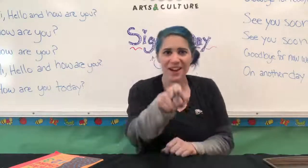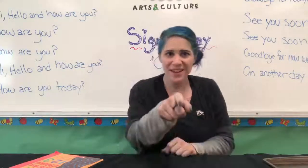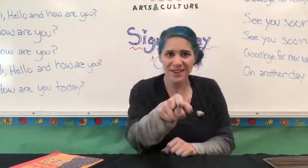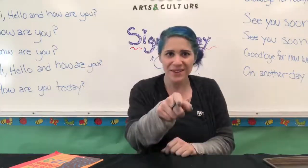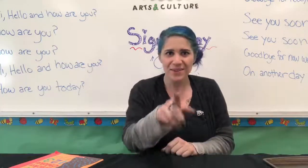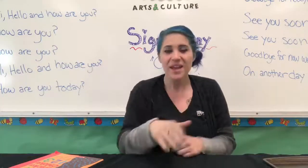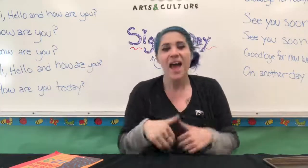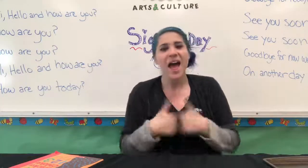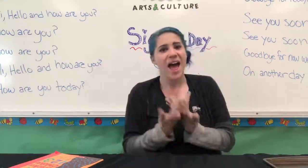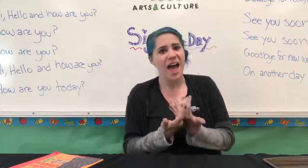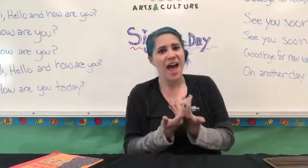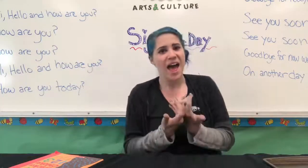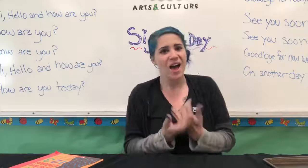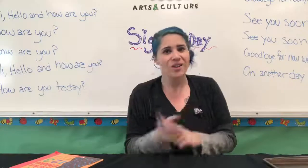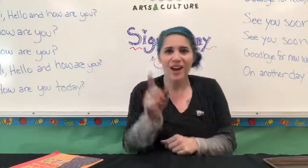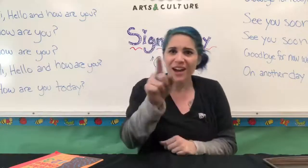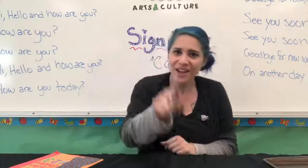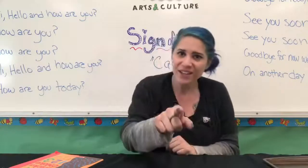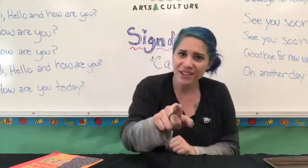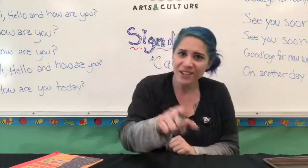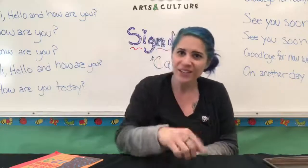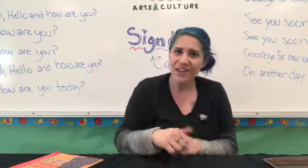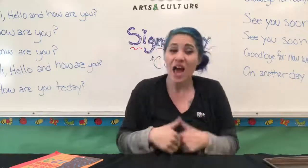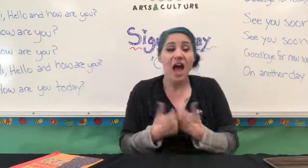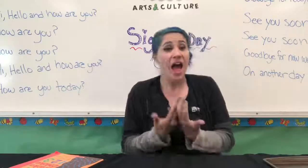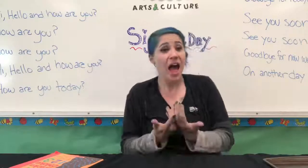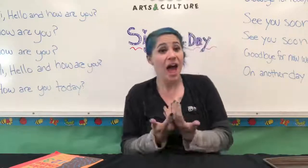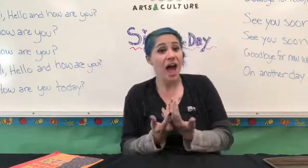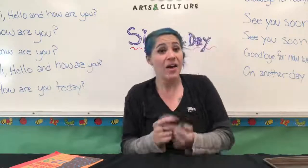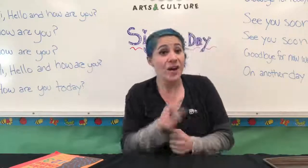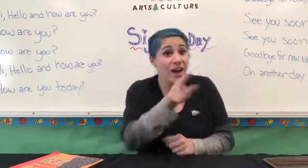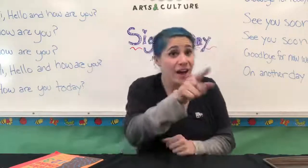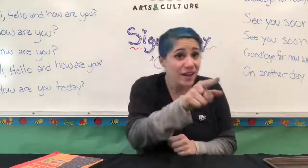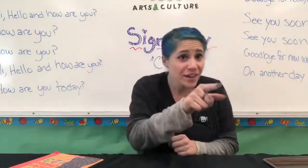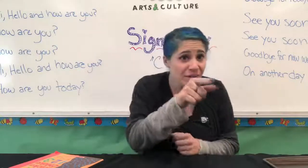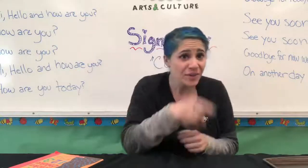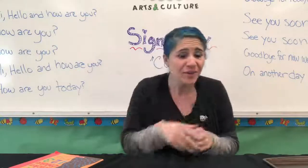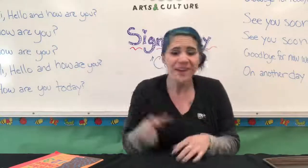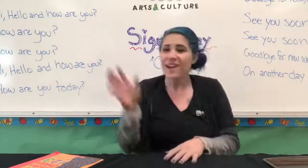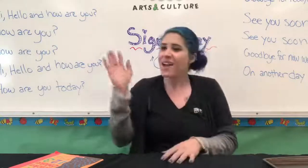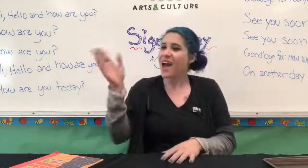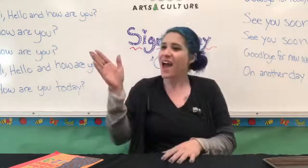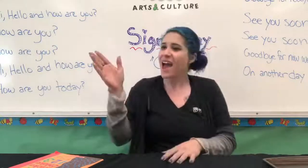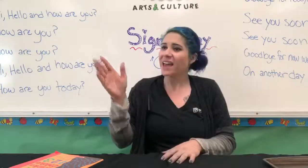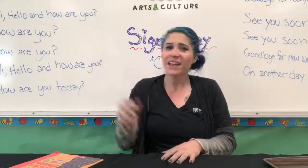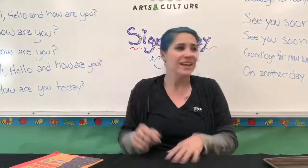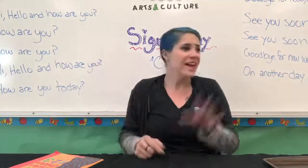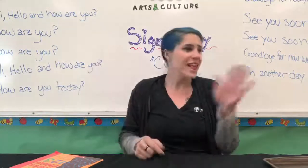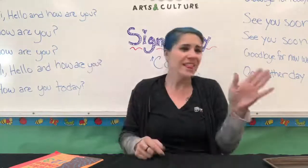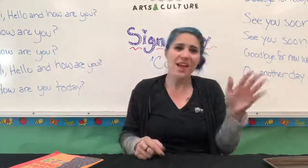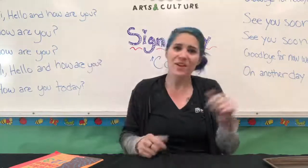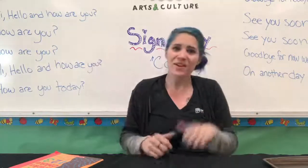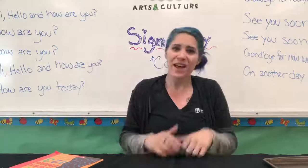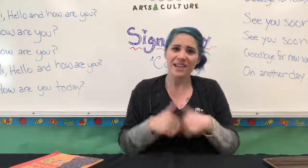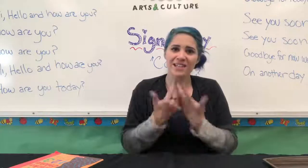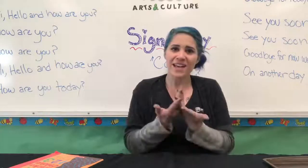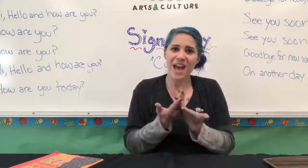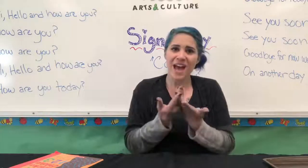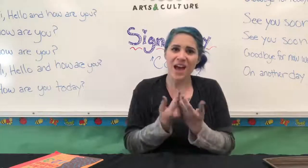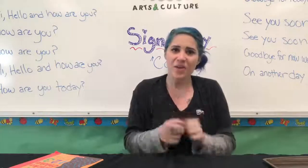you? How are you? How are you? Hi, hello, and how